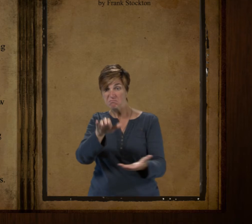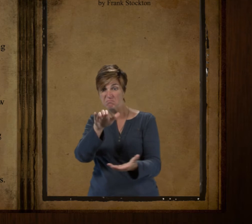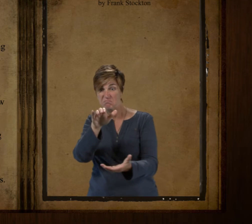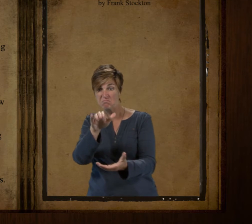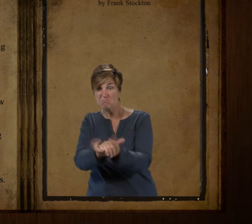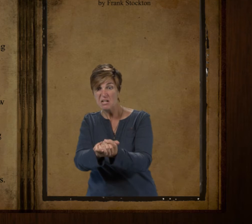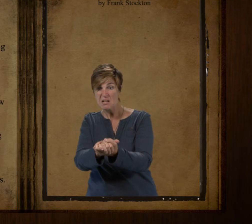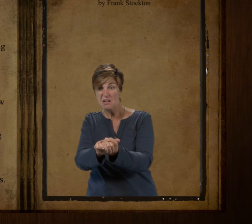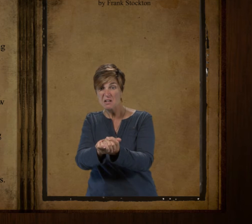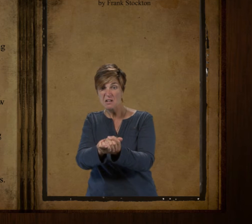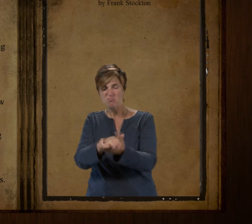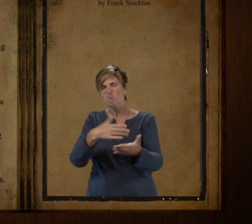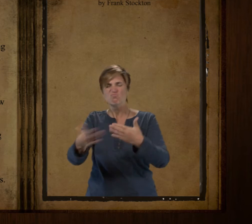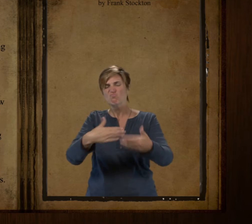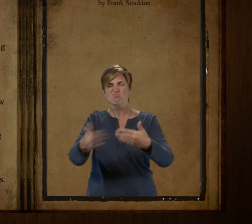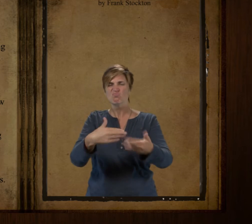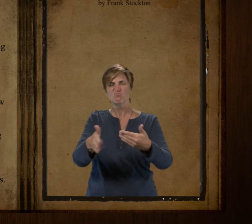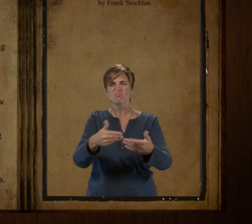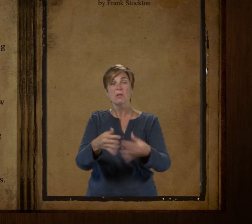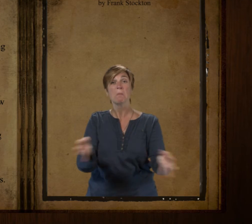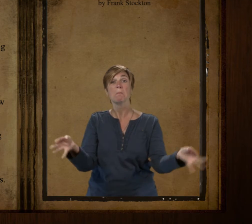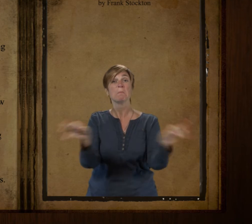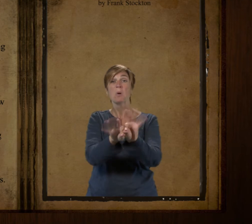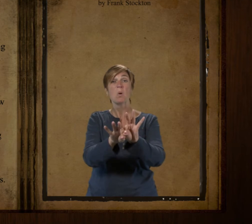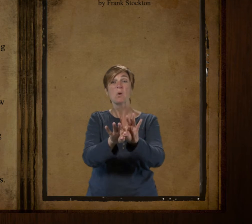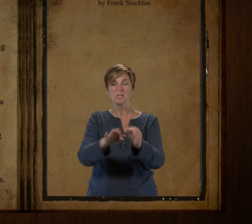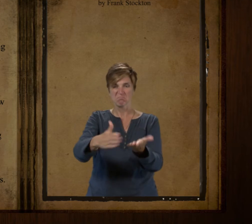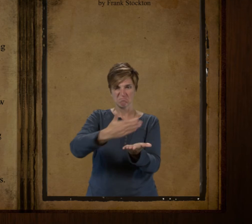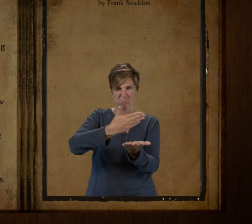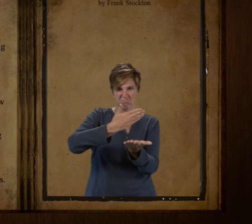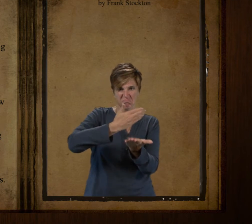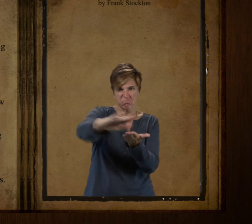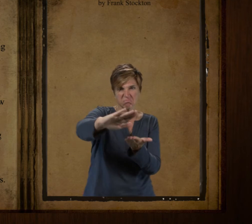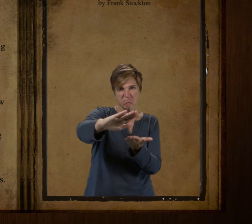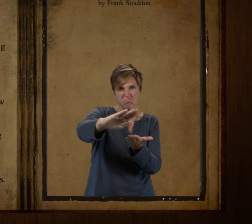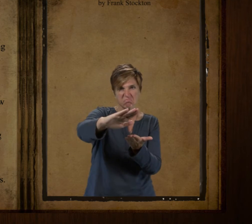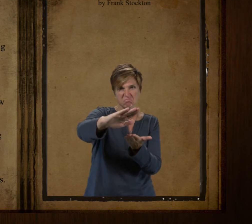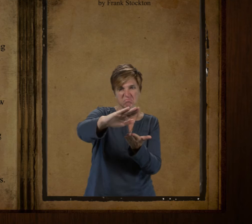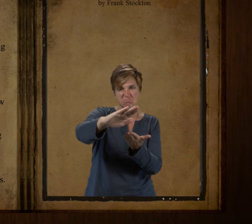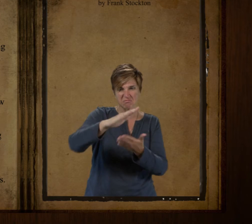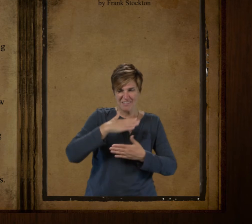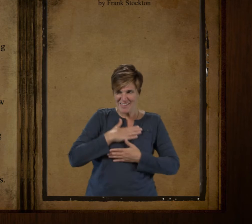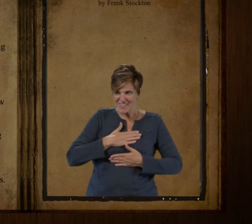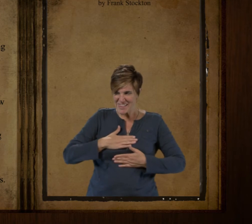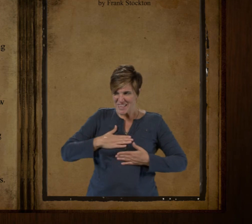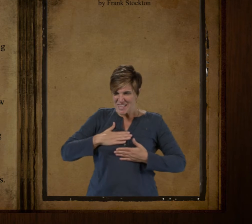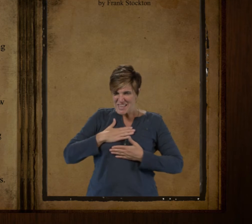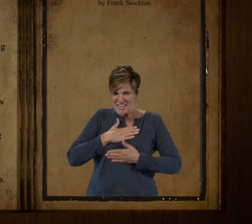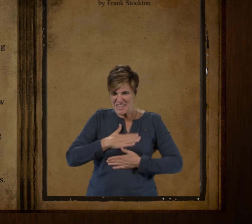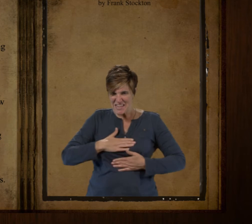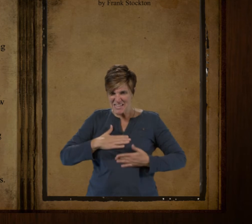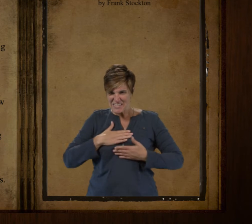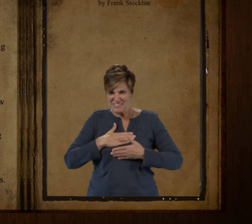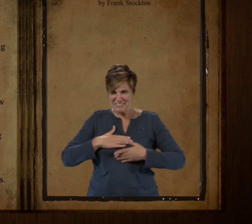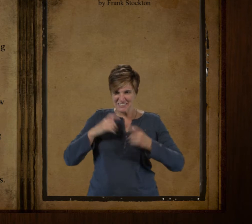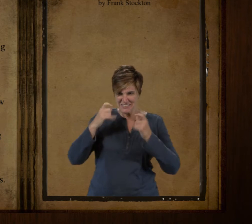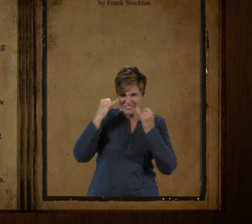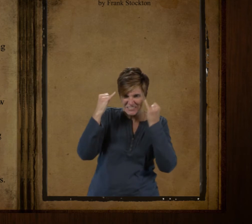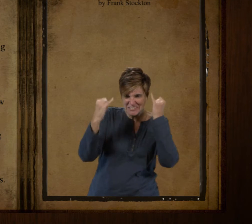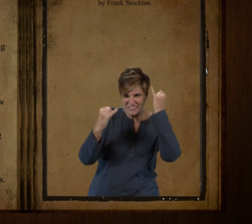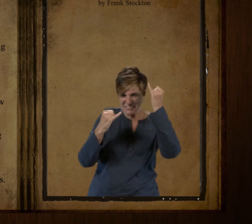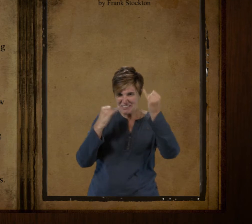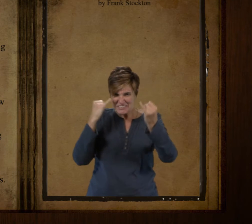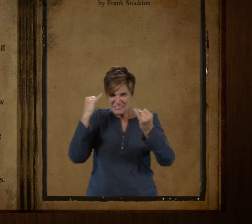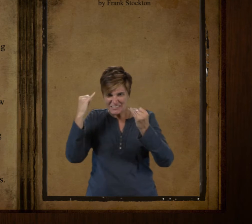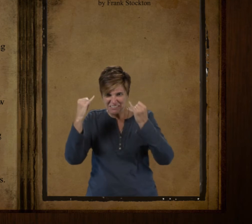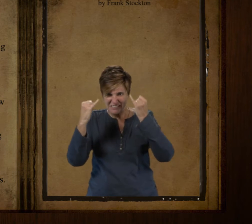No matter how the affair turned out, the youth would be disposed of, and the king would take an